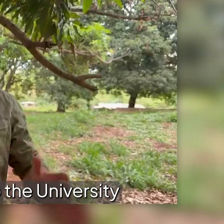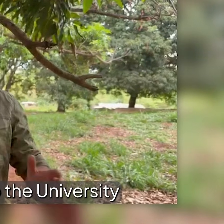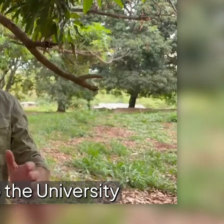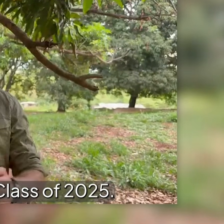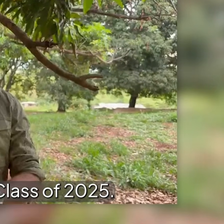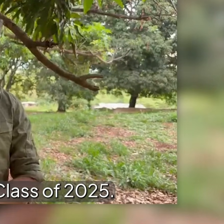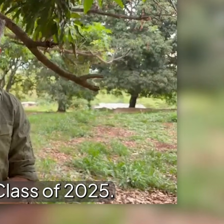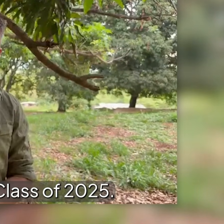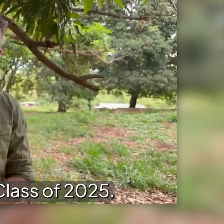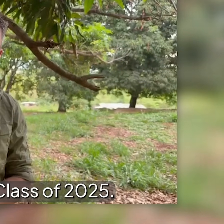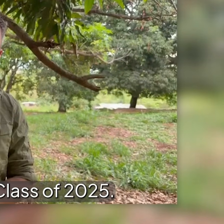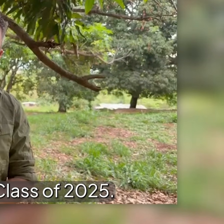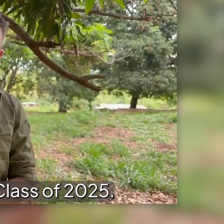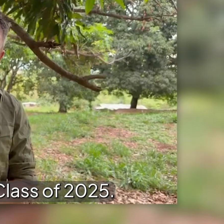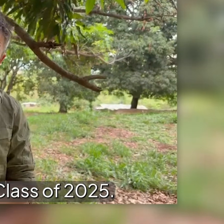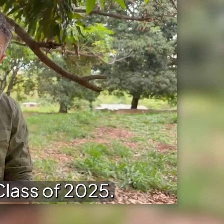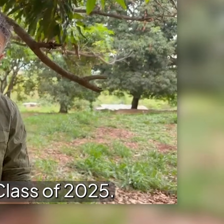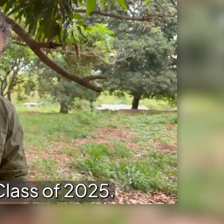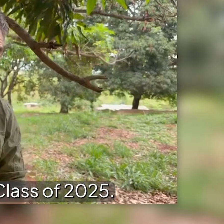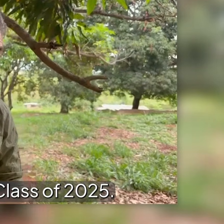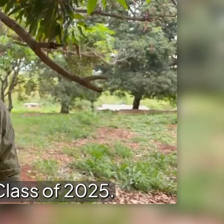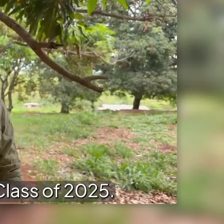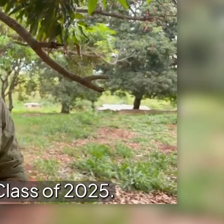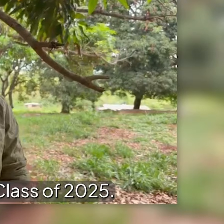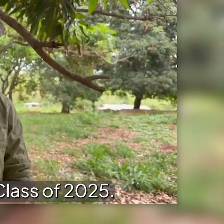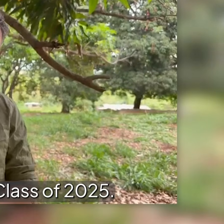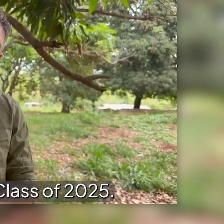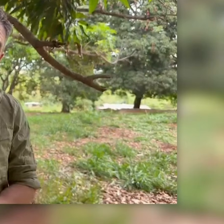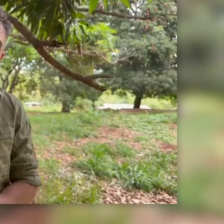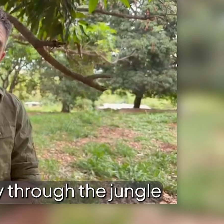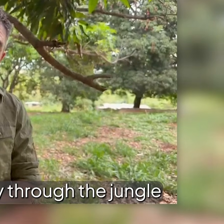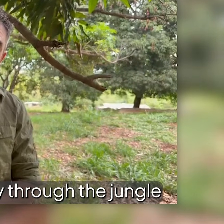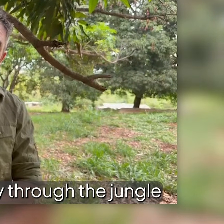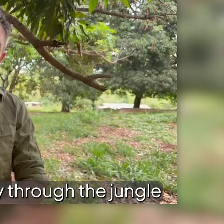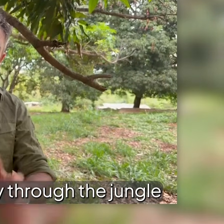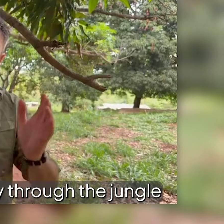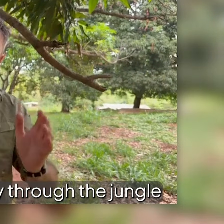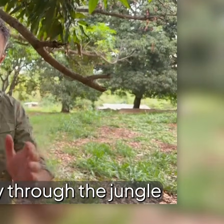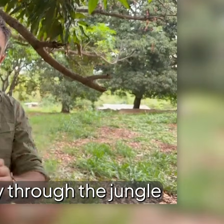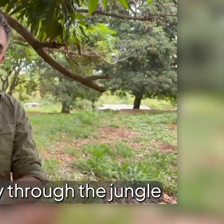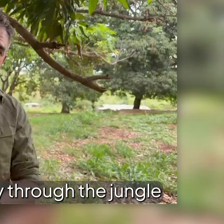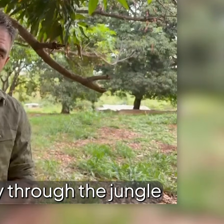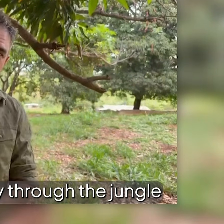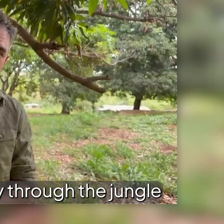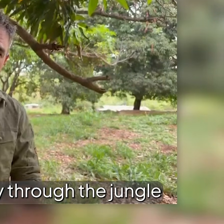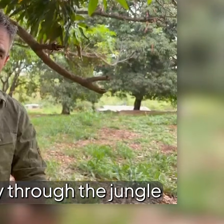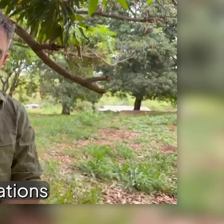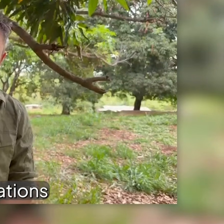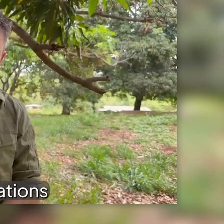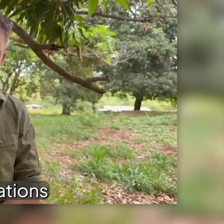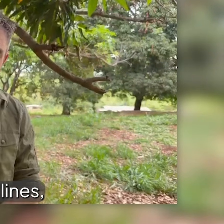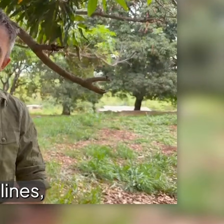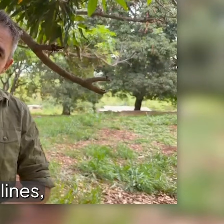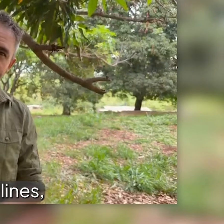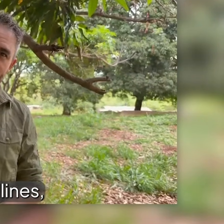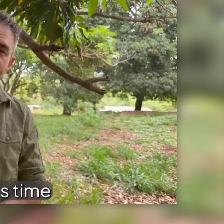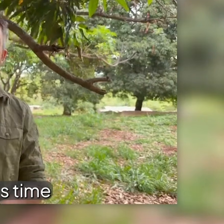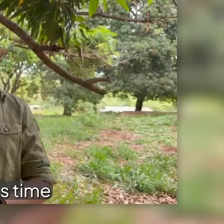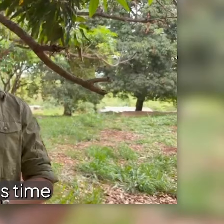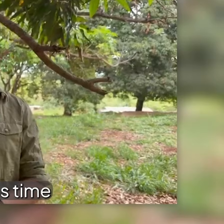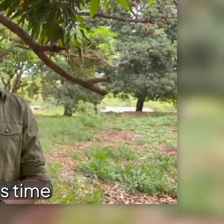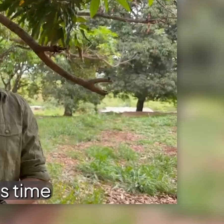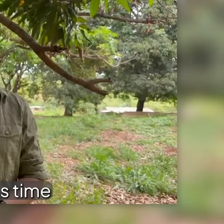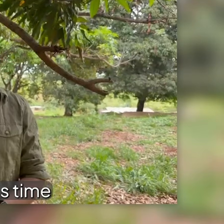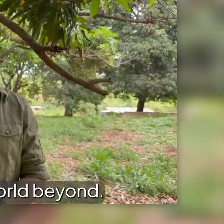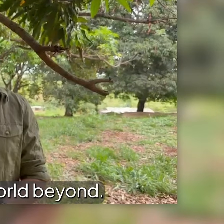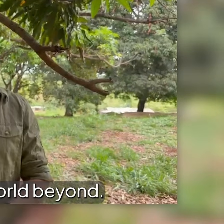to the University of Staffordshire class of 2025. You've hacked your way through the jungle of dissertations and deadlines, but